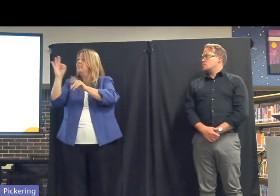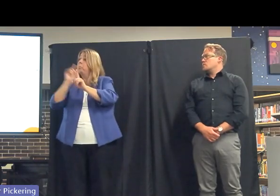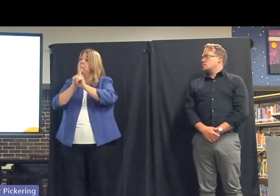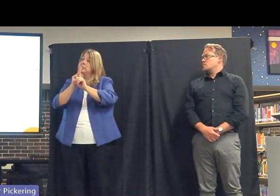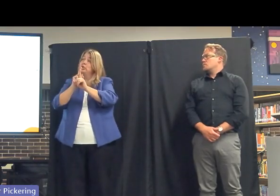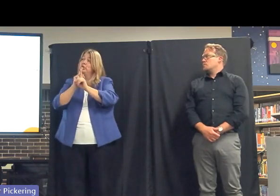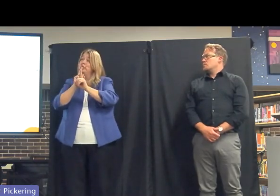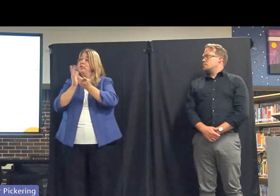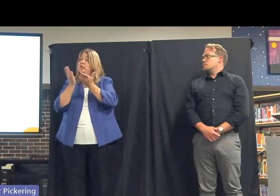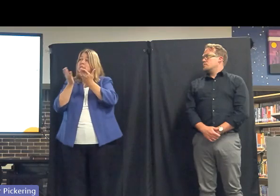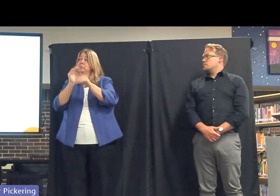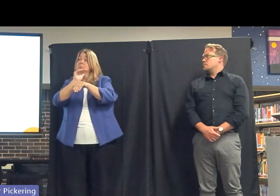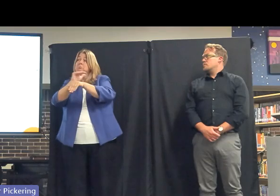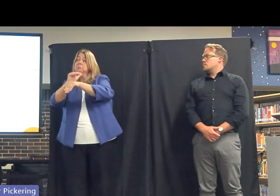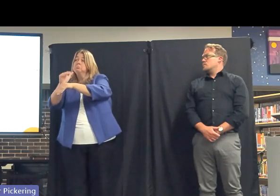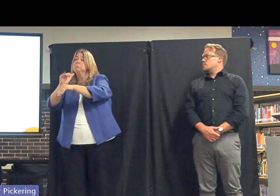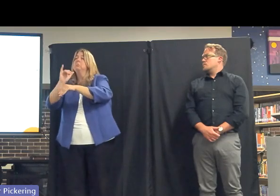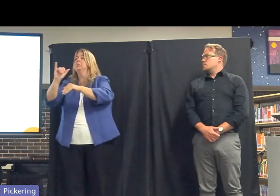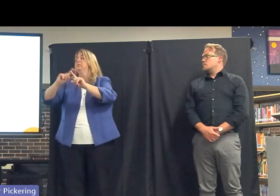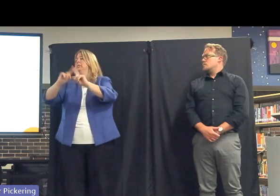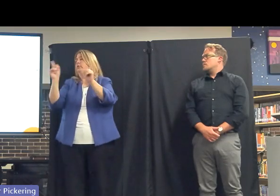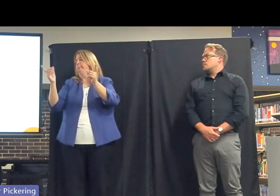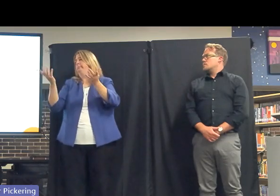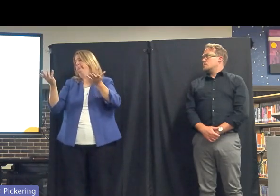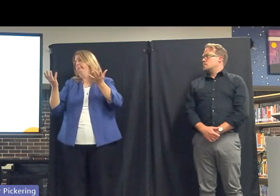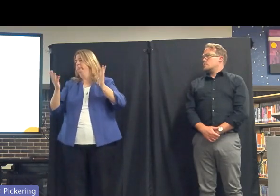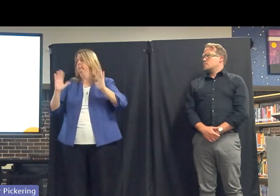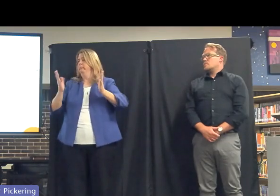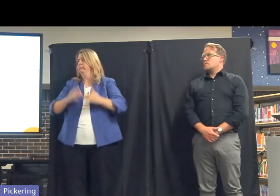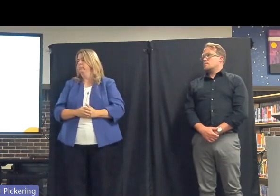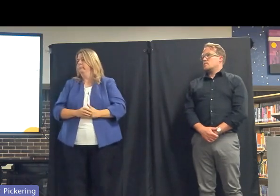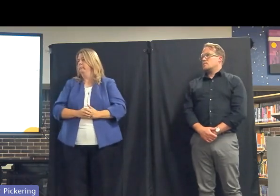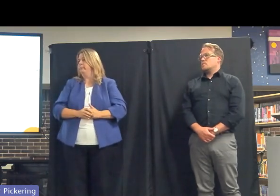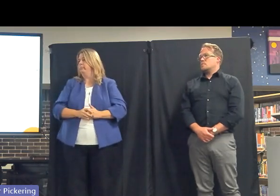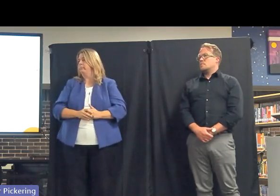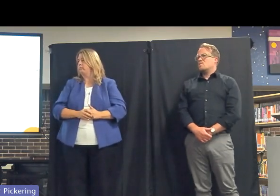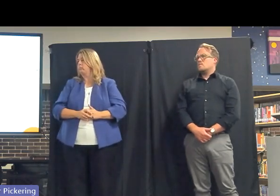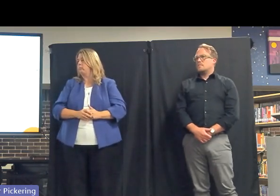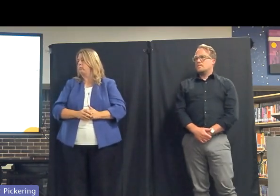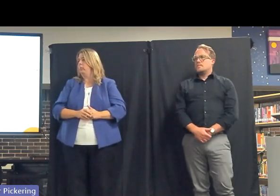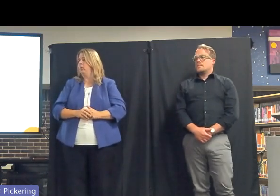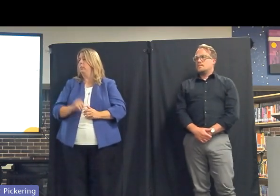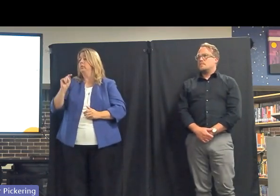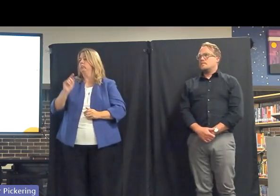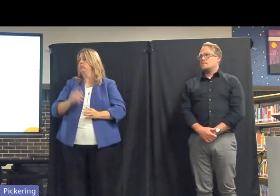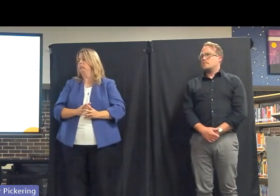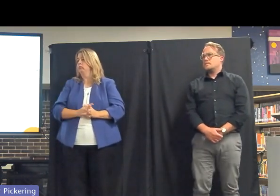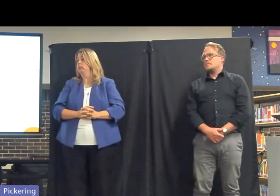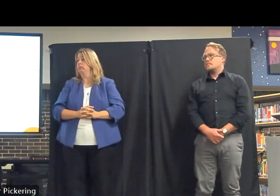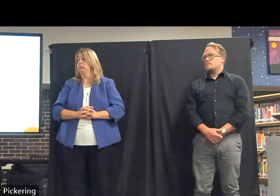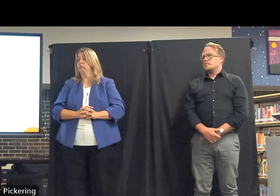depend. Most of those services would happen during the day. Mentor services could happen in the evening. That would be a different scenario.